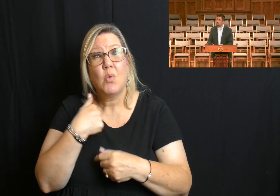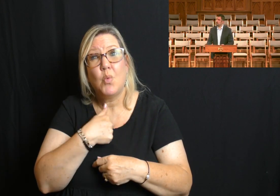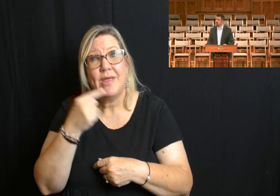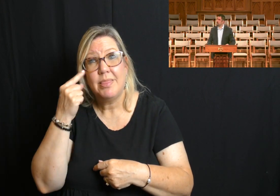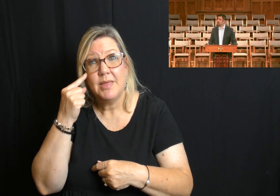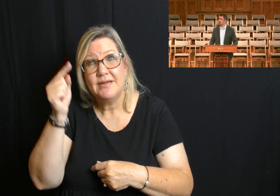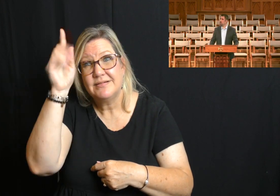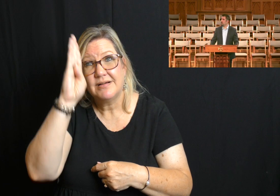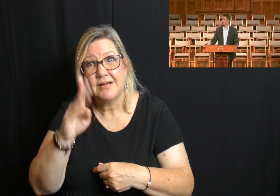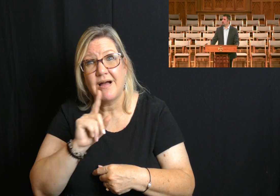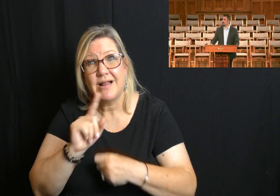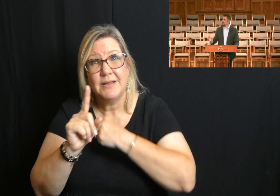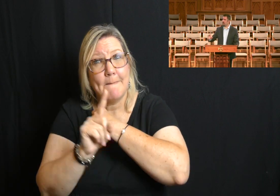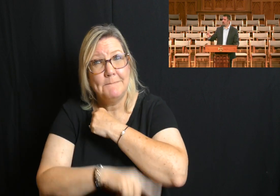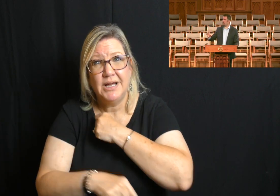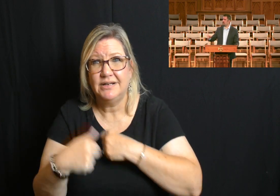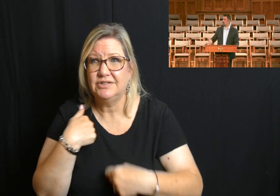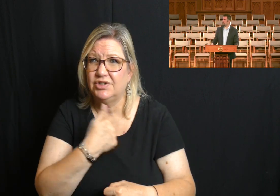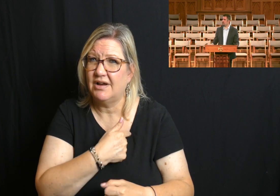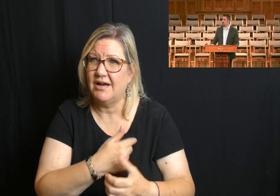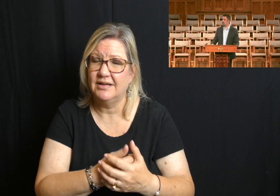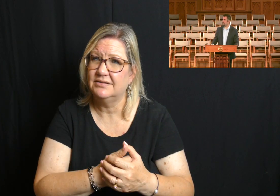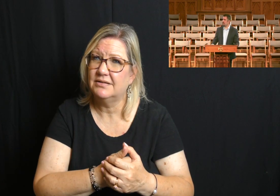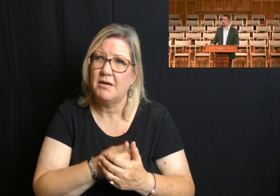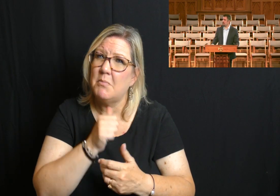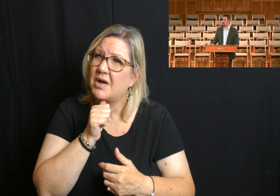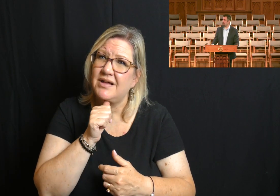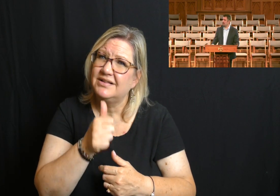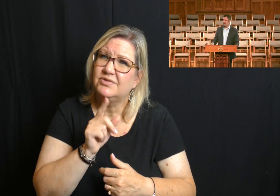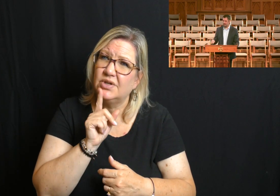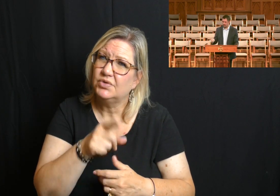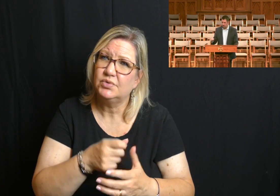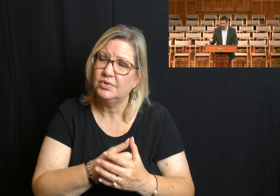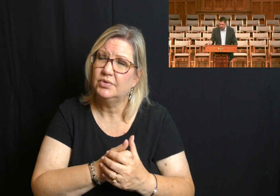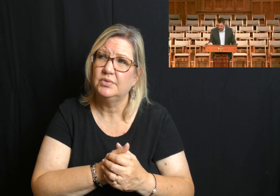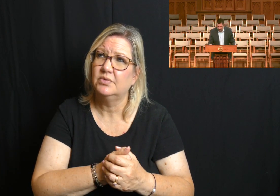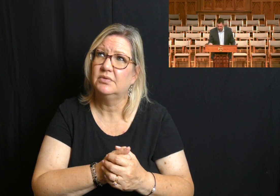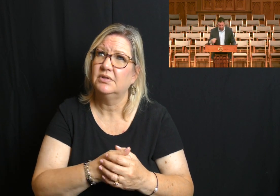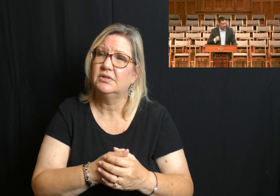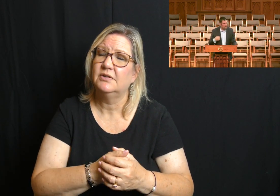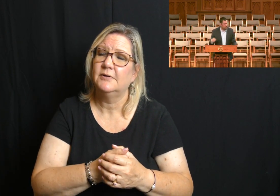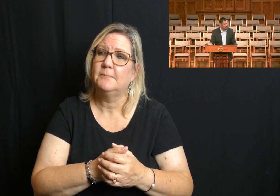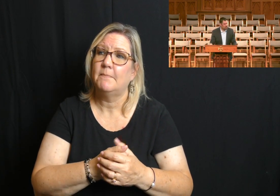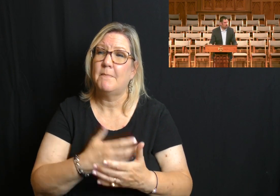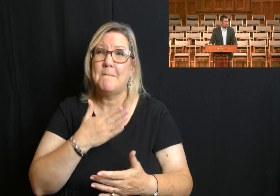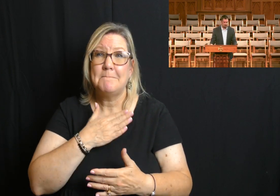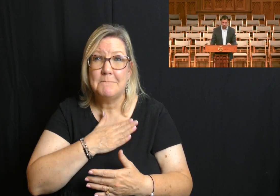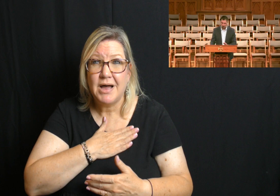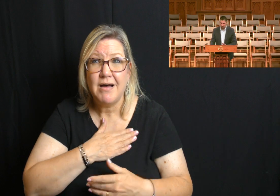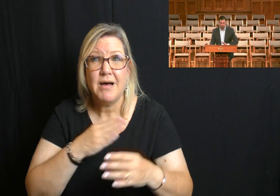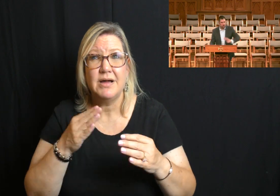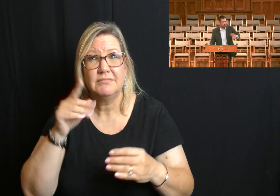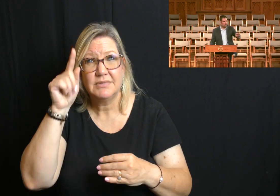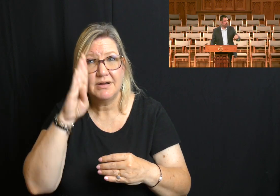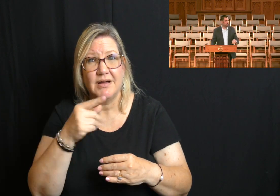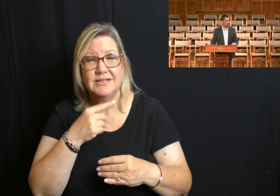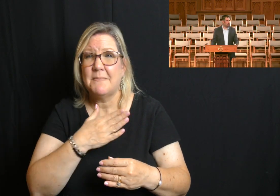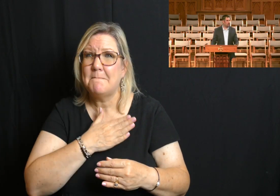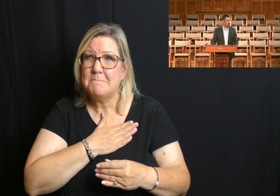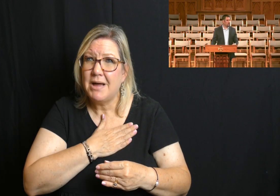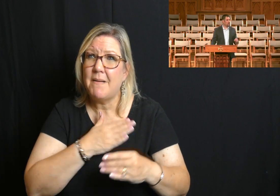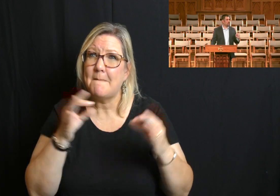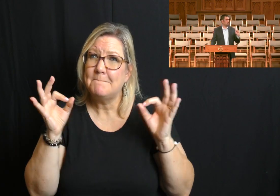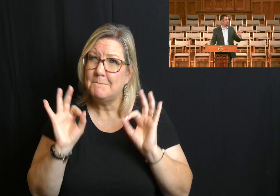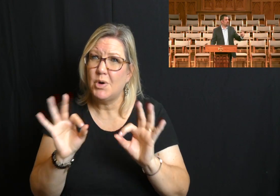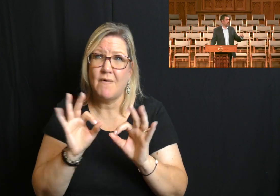us, which is very contrary to what he's telling us. It says, my love, my perfect love will push away your fear.